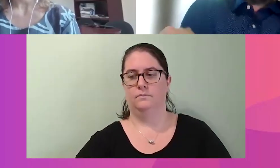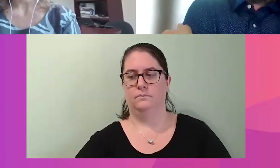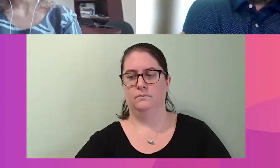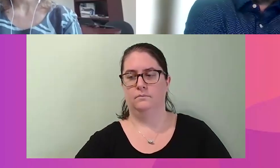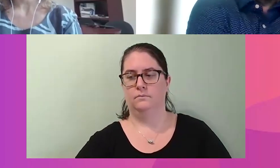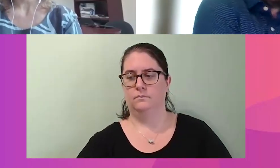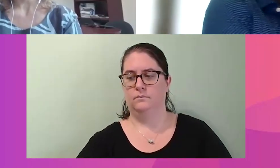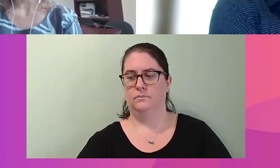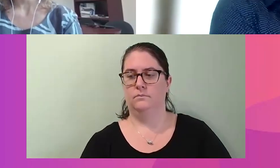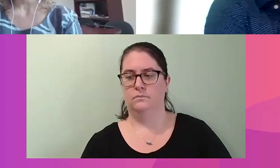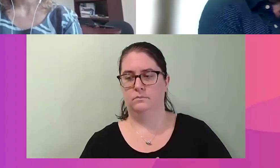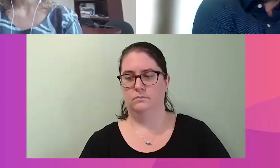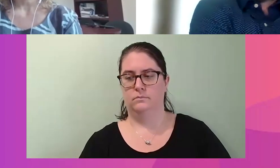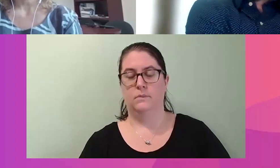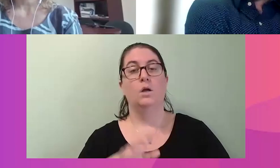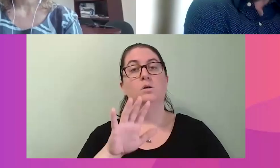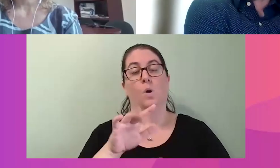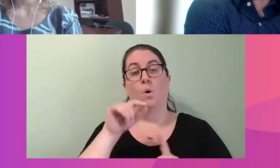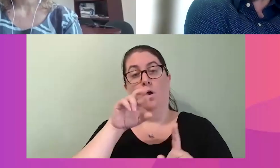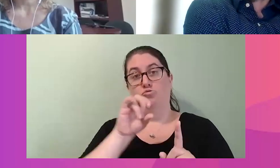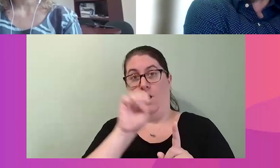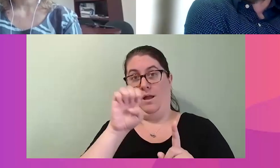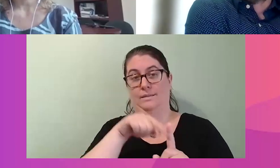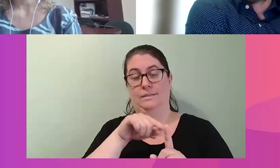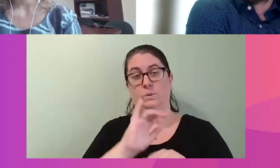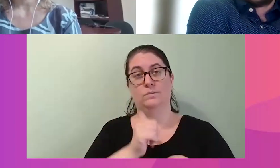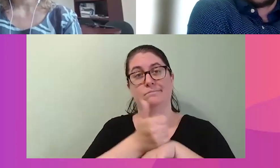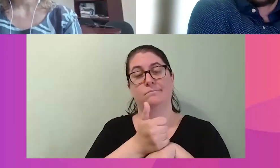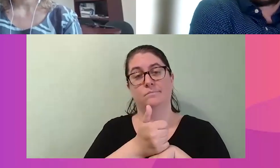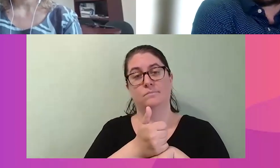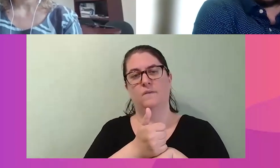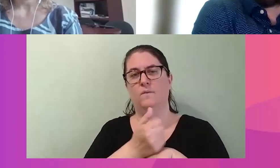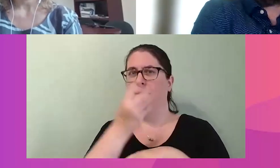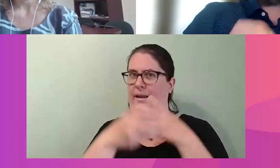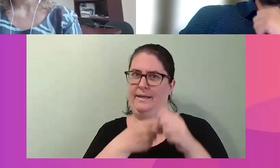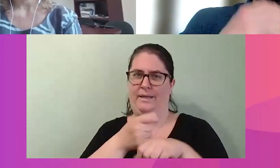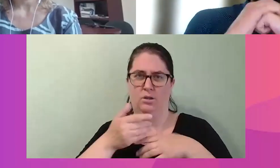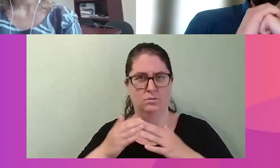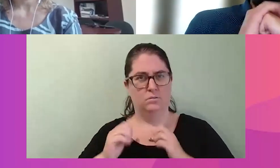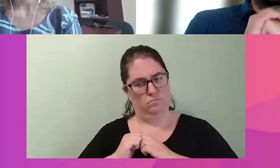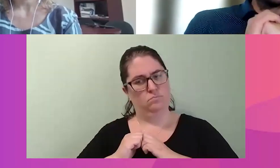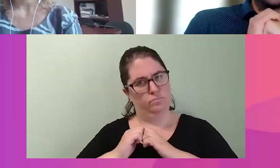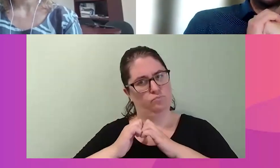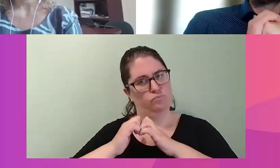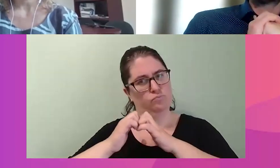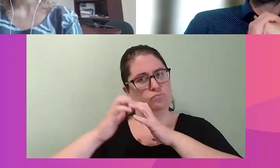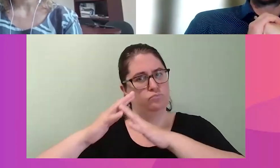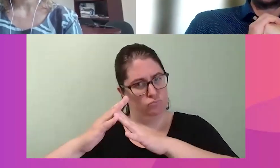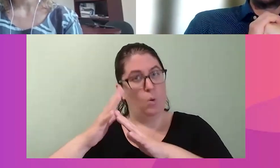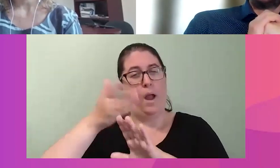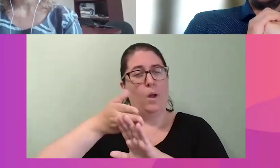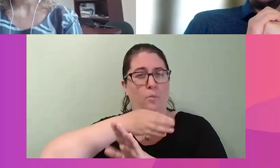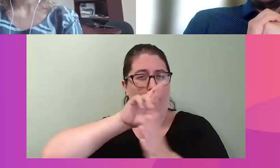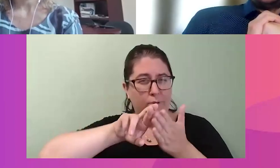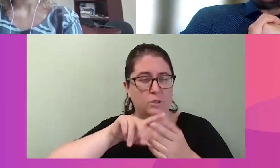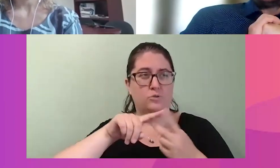And so RISE was developed over a period of years, based on prior